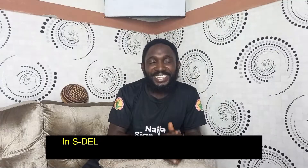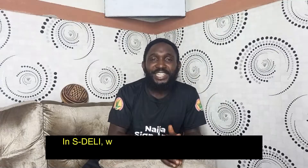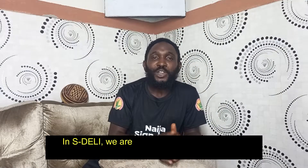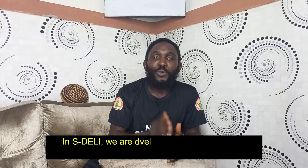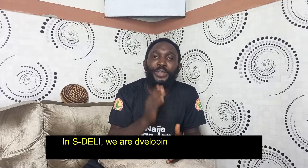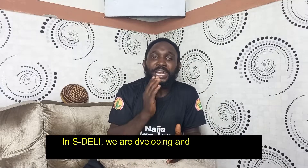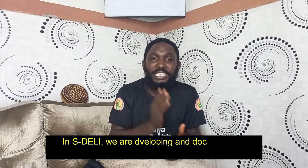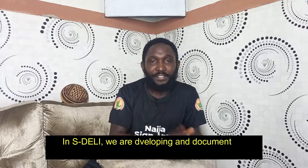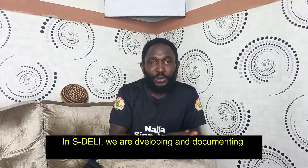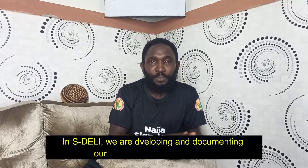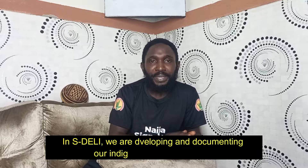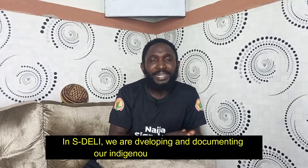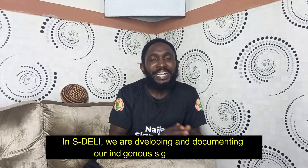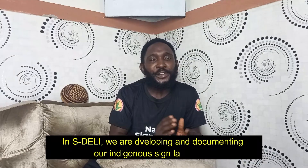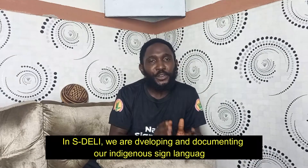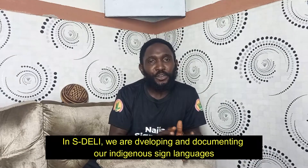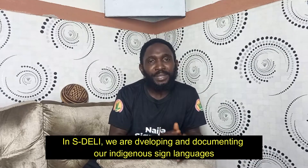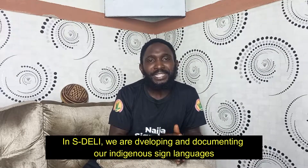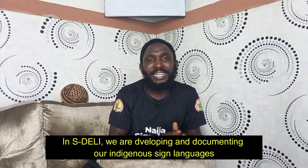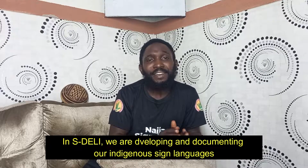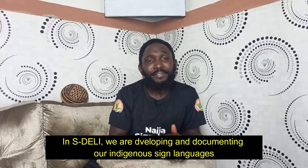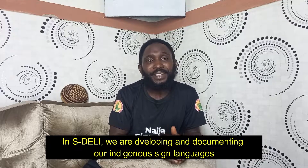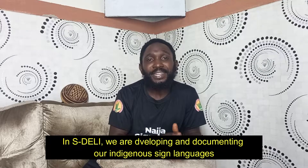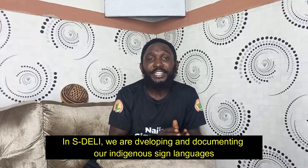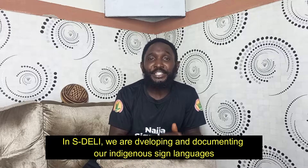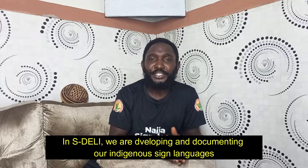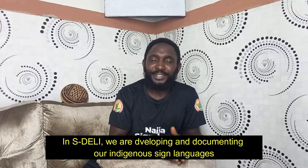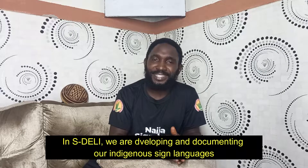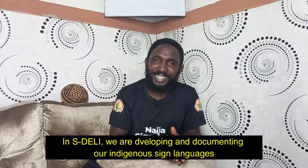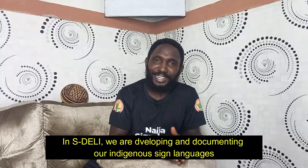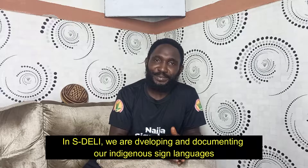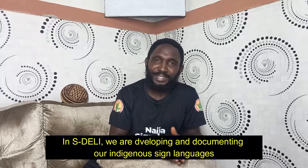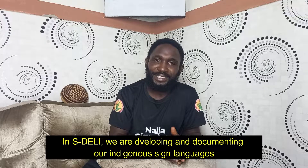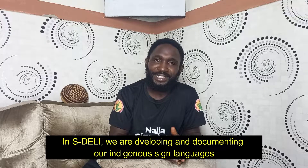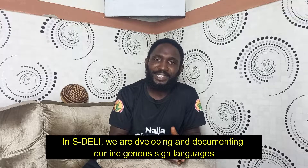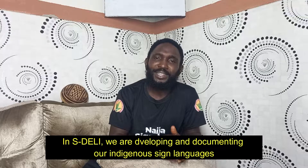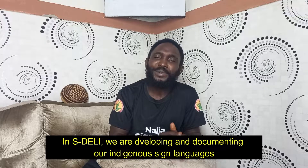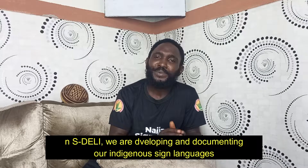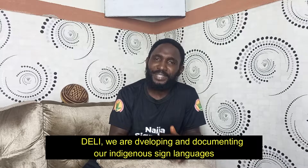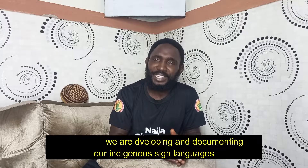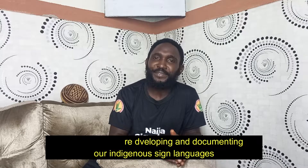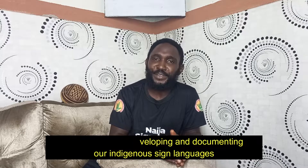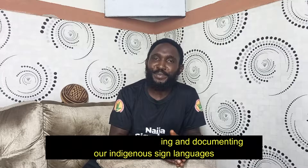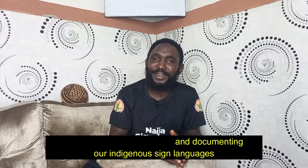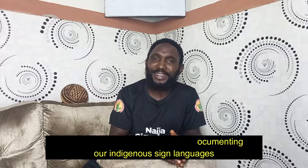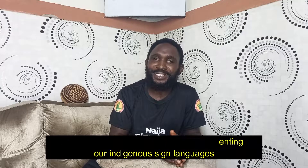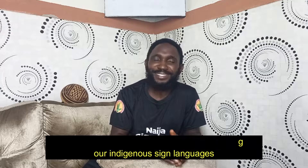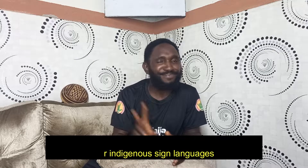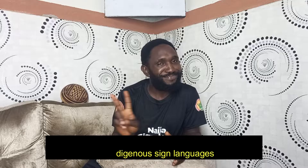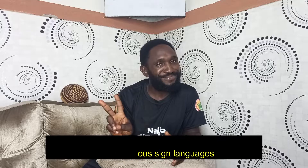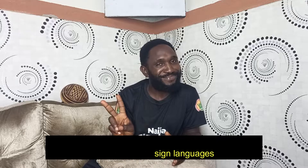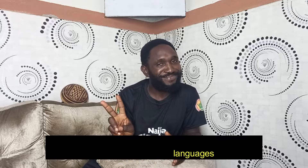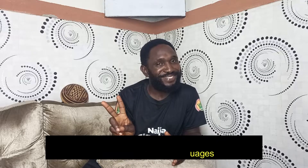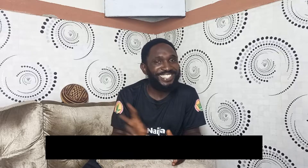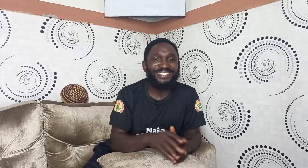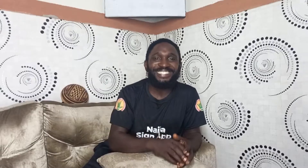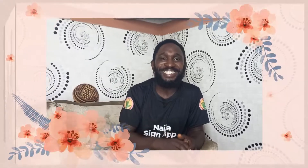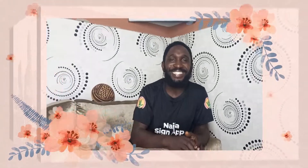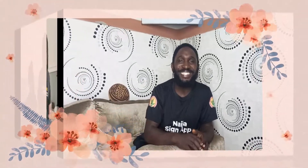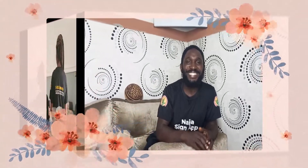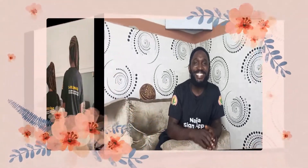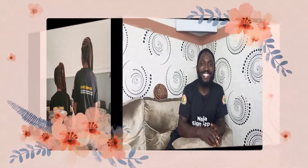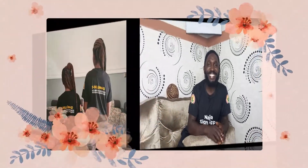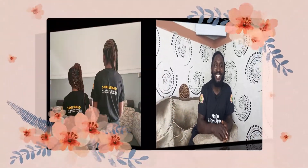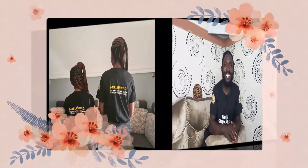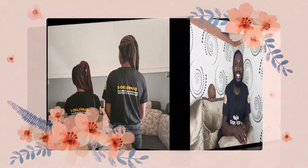In S-Deli, we are developing and documenting African Indigenous sign languages. Sign to human rights.